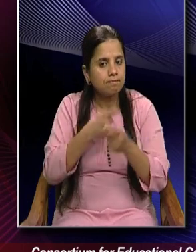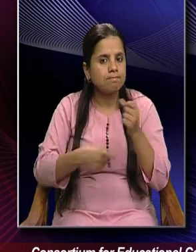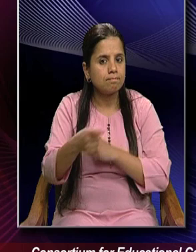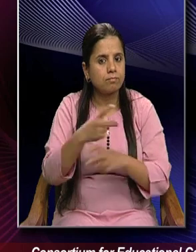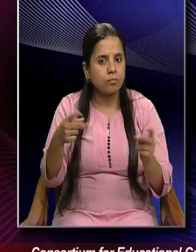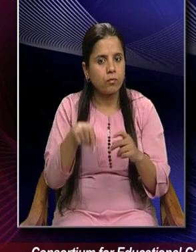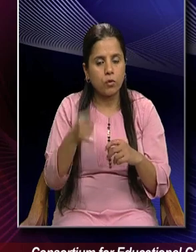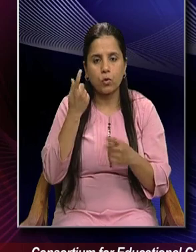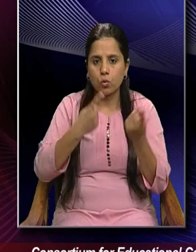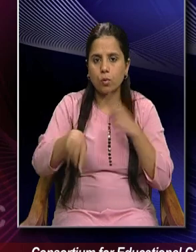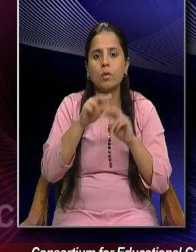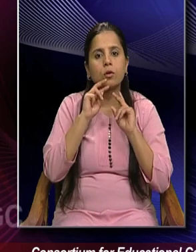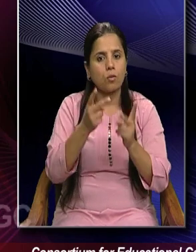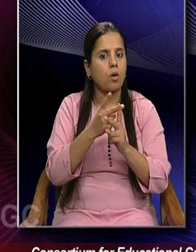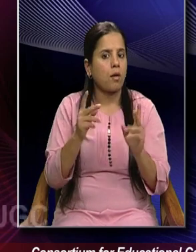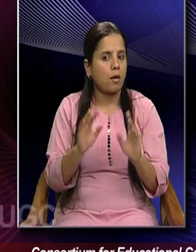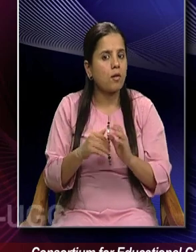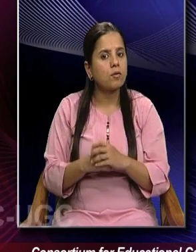humanitarian responses.